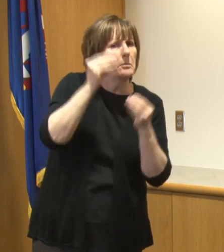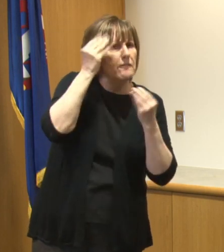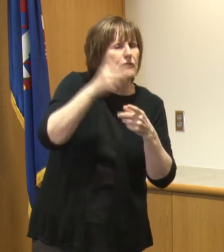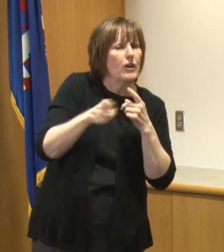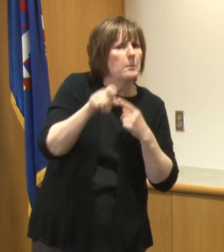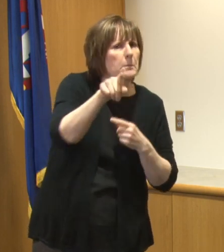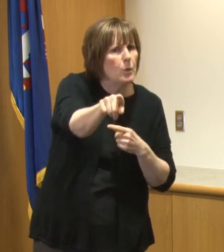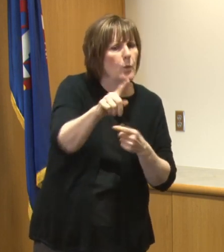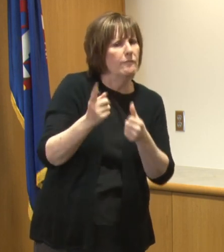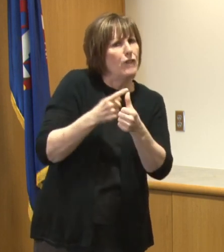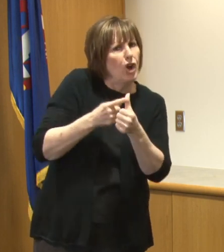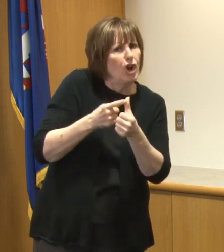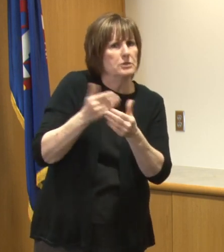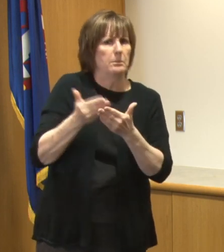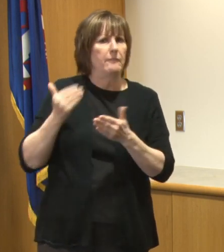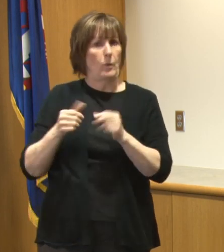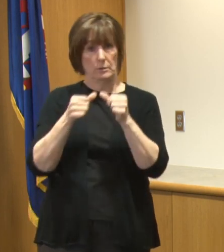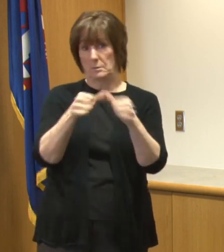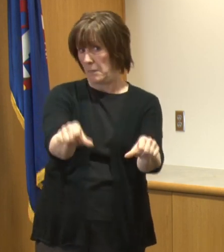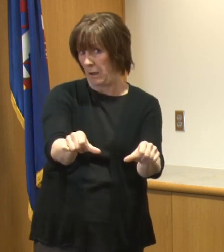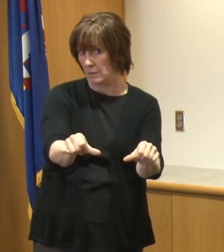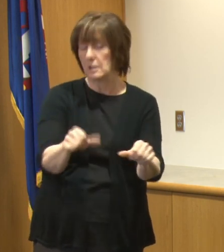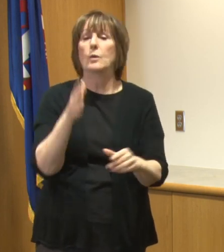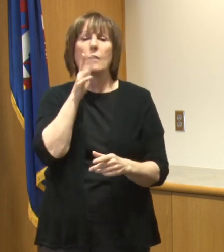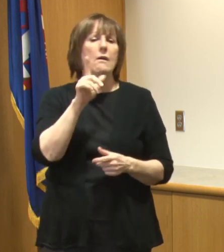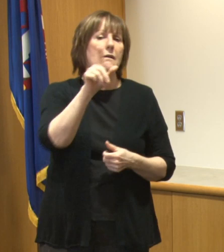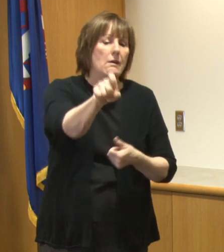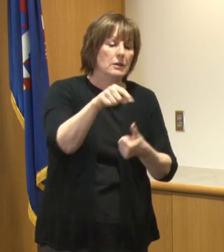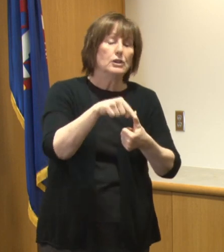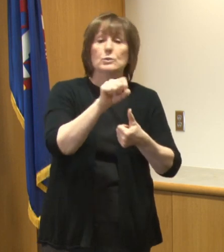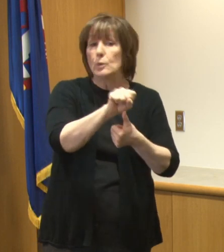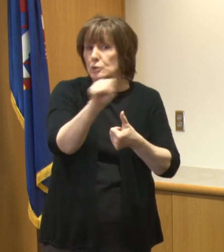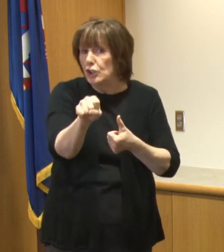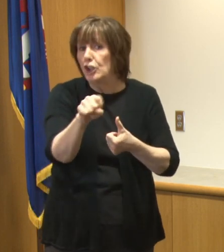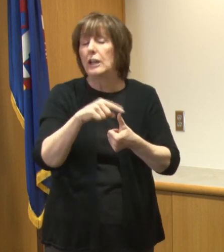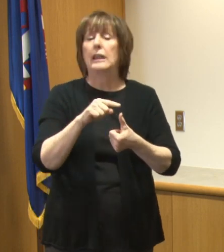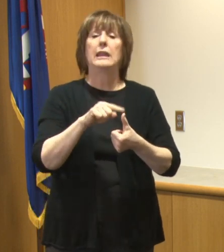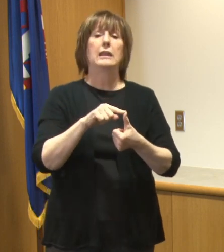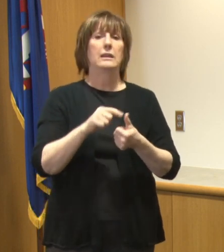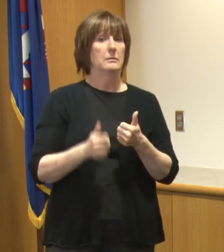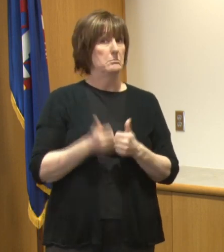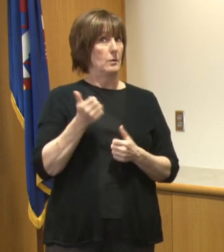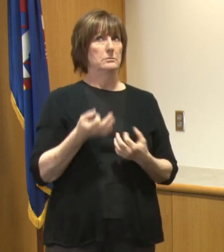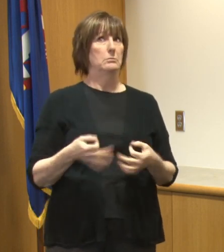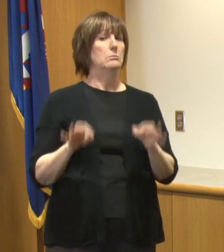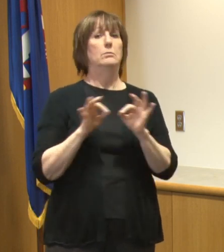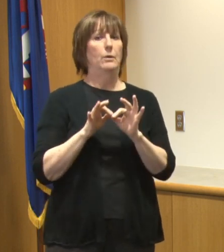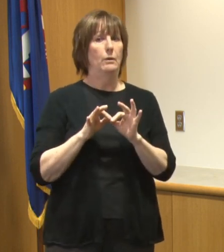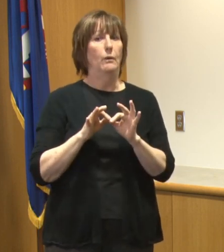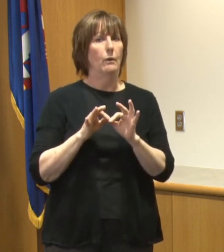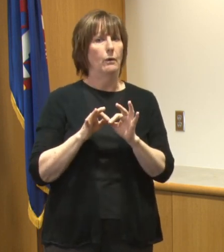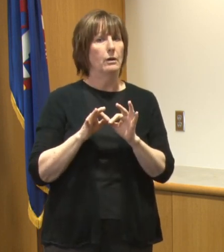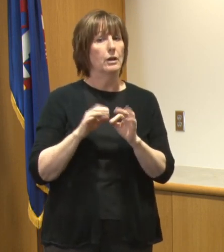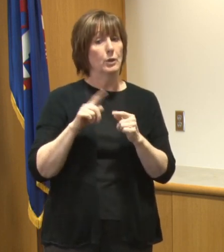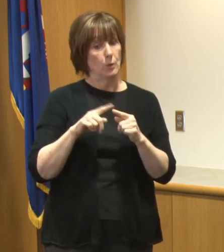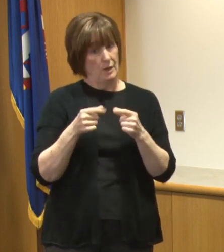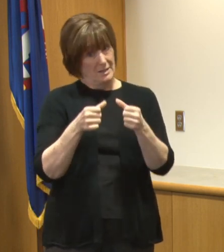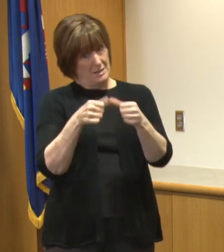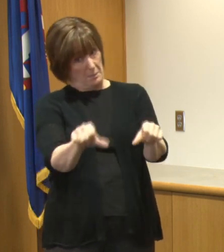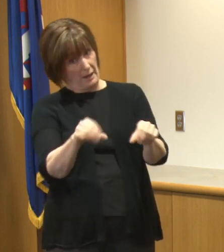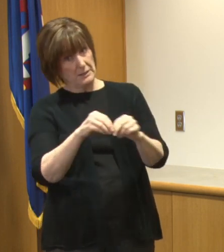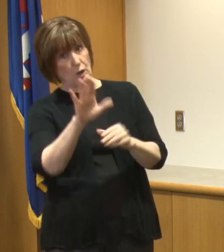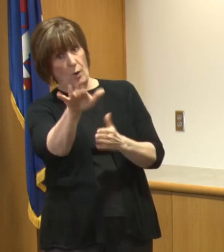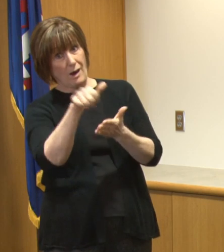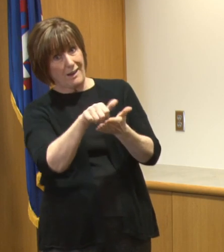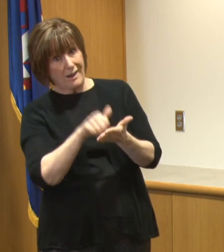you before they can do so. So they're going to be asking you for your Social Security number, and most importantly, in order to deposit this into